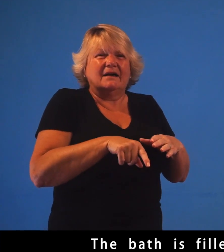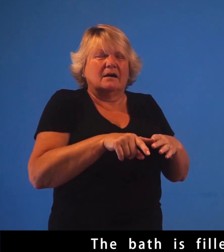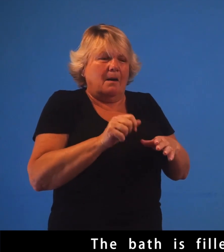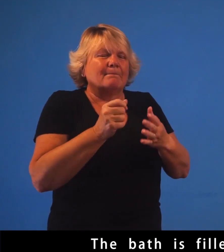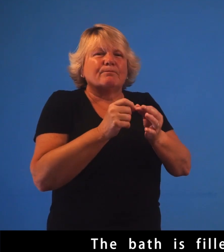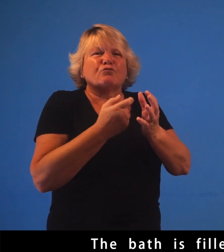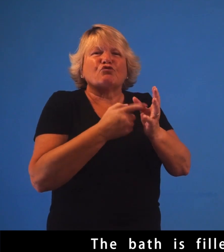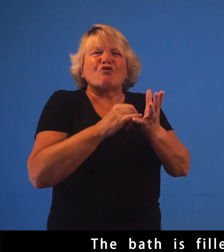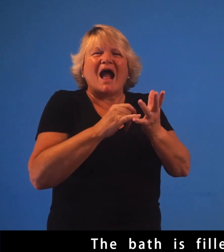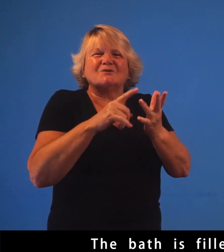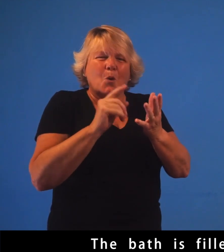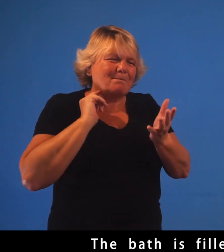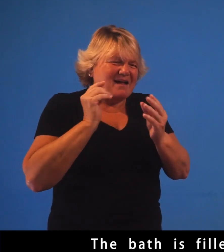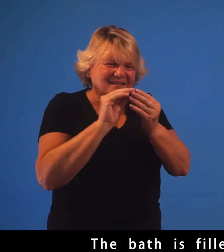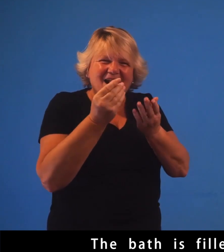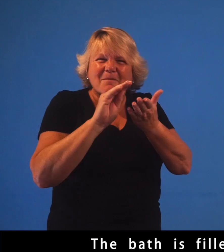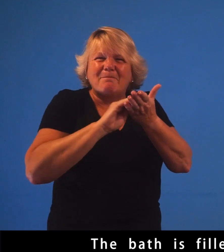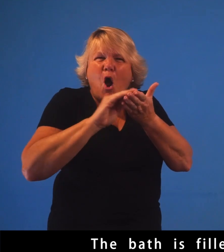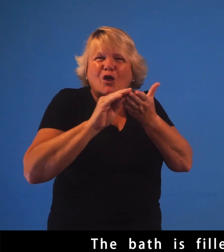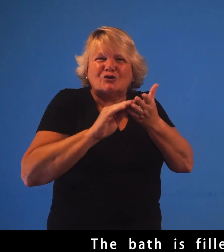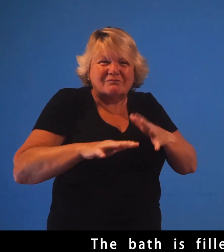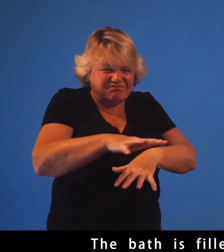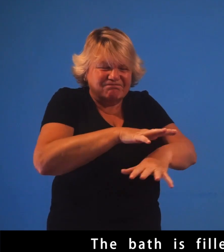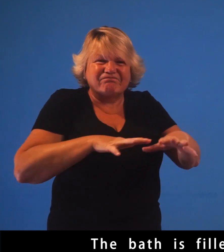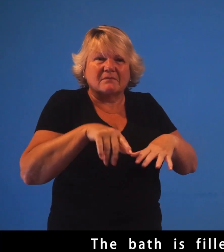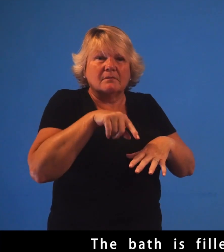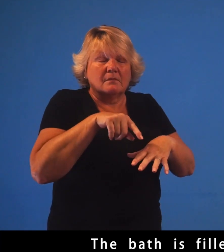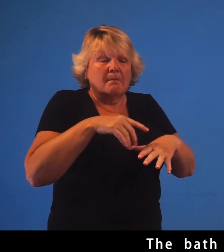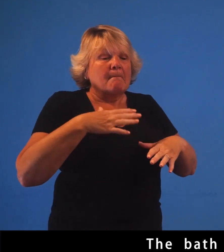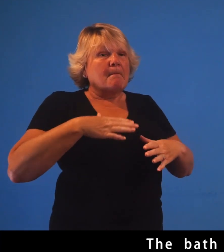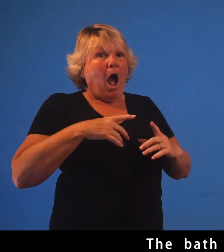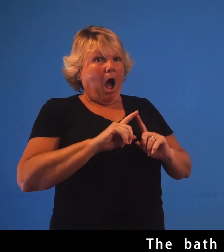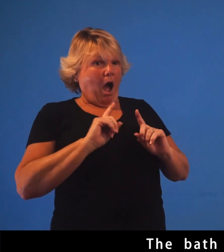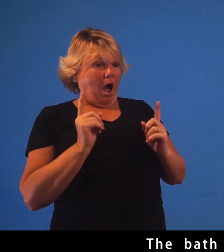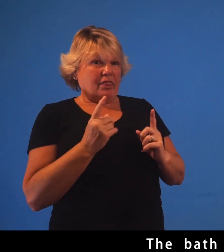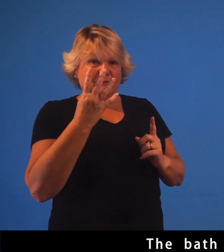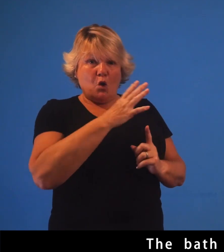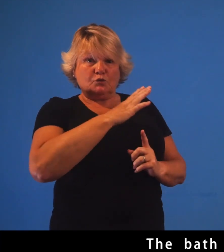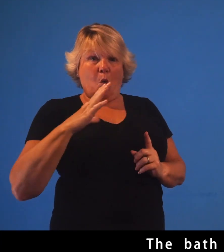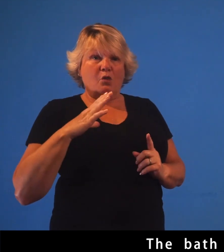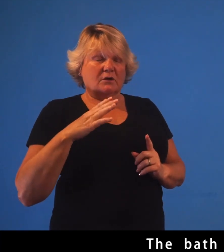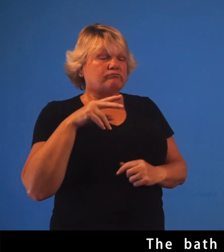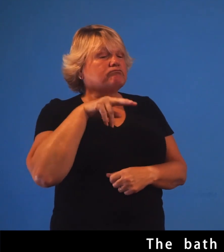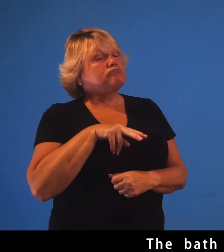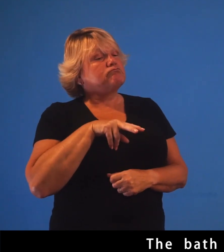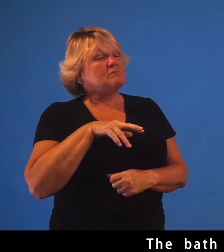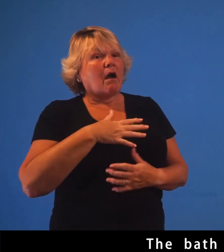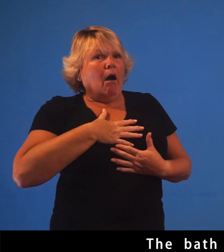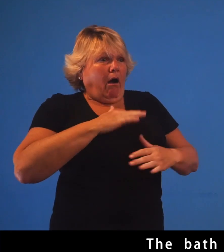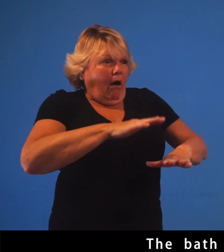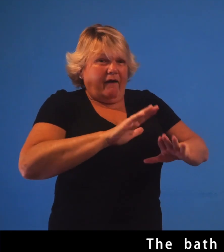of excrement, urine, and brasso metal polish. The bath is surrounded by